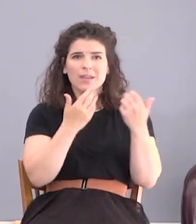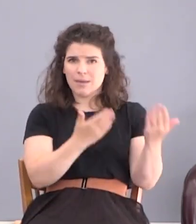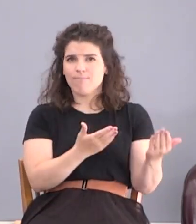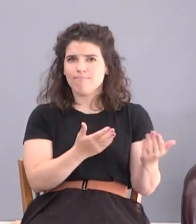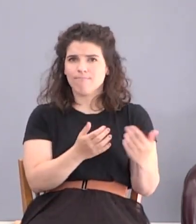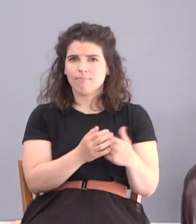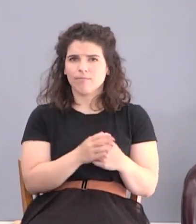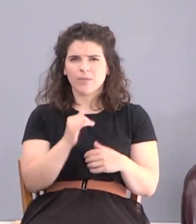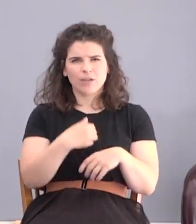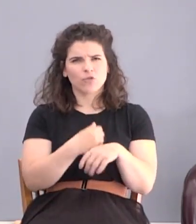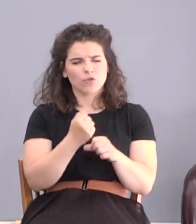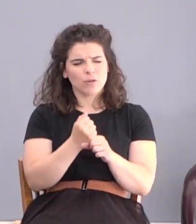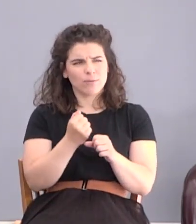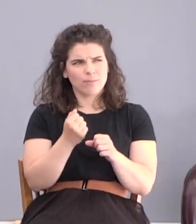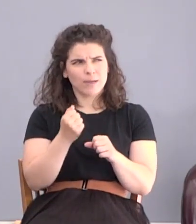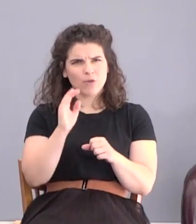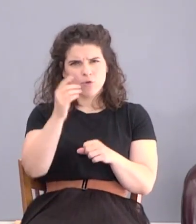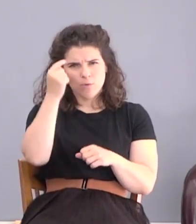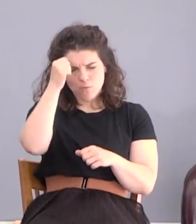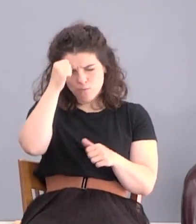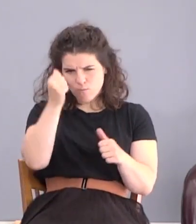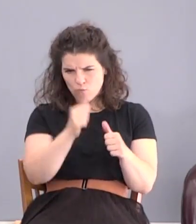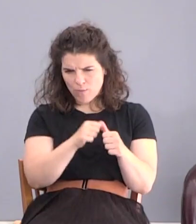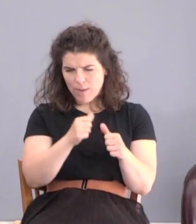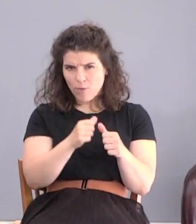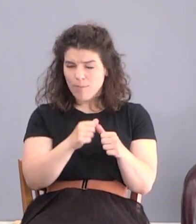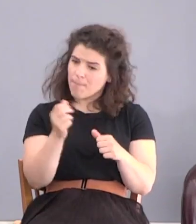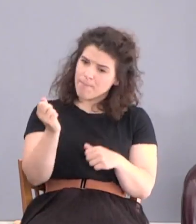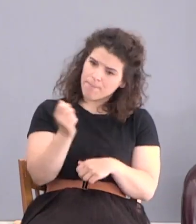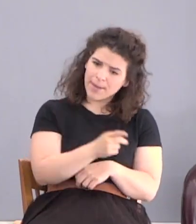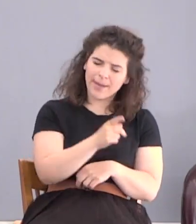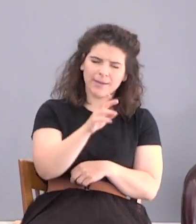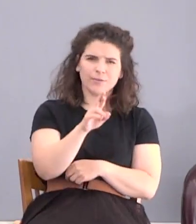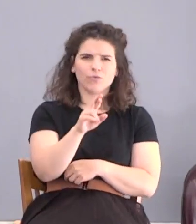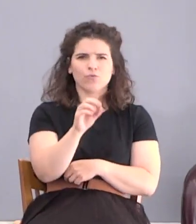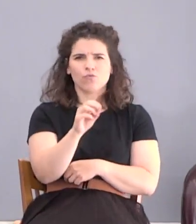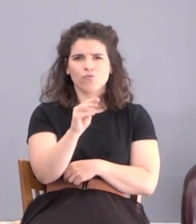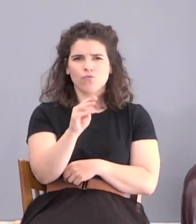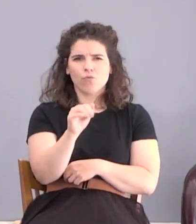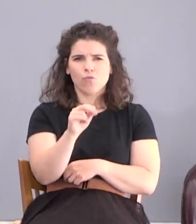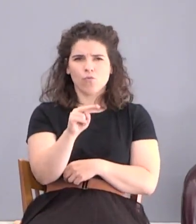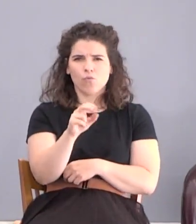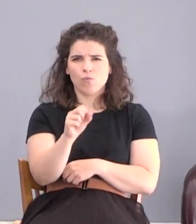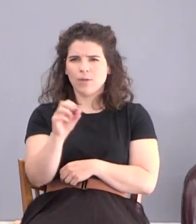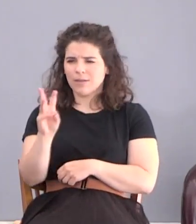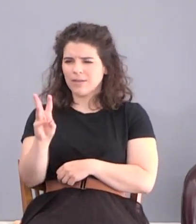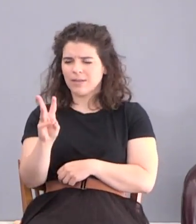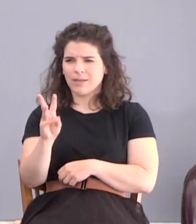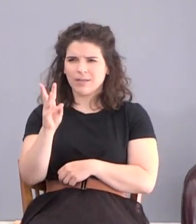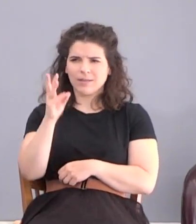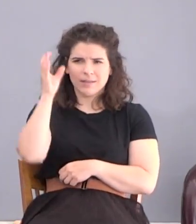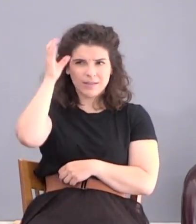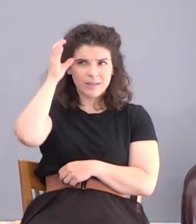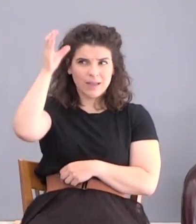should jog your memory about Romans 6. If you look at Romans 6, that idea of the identification.